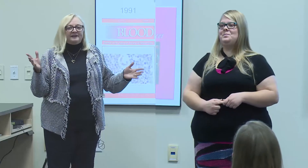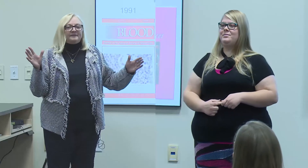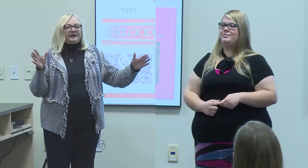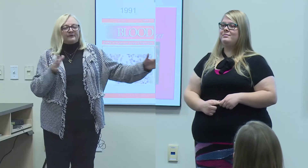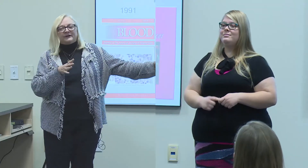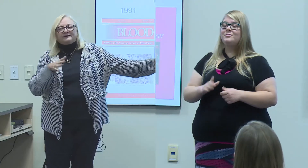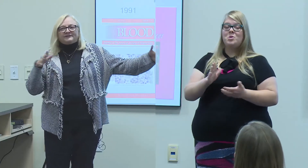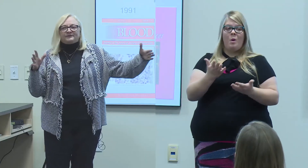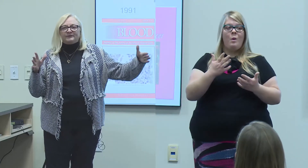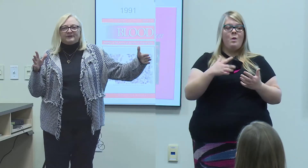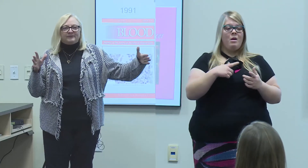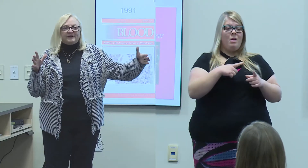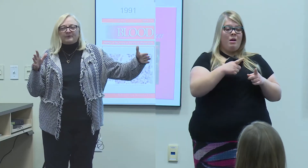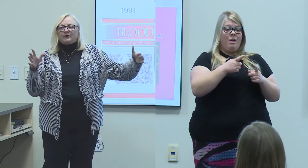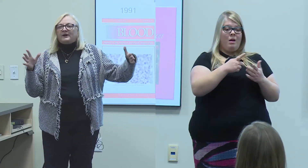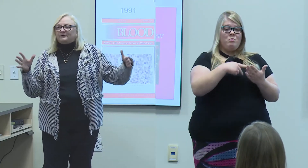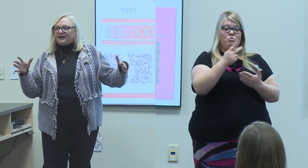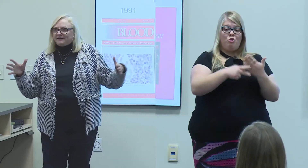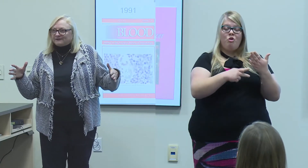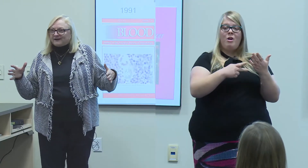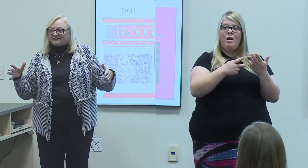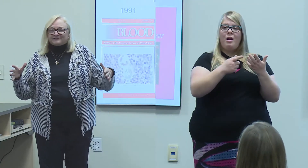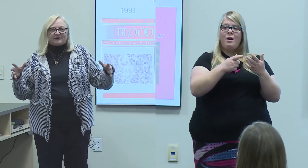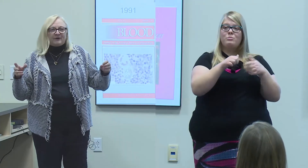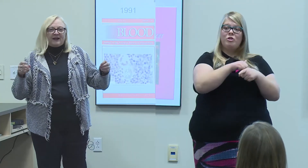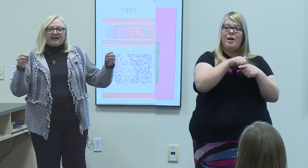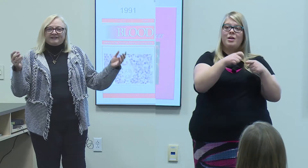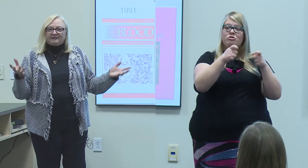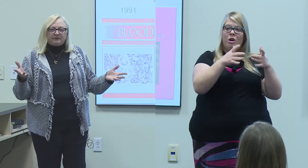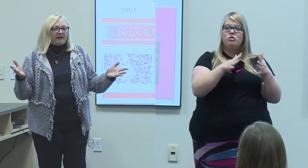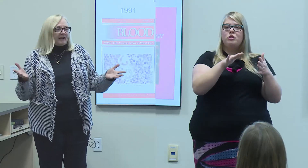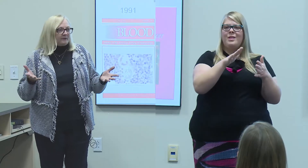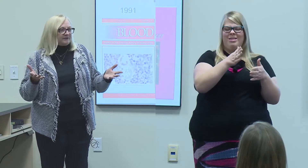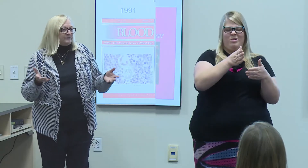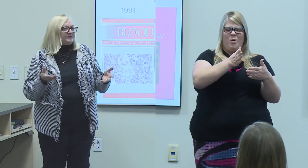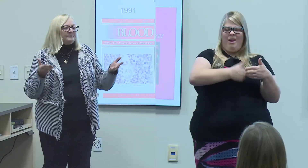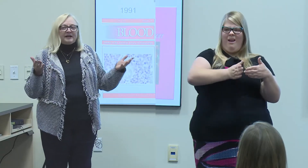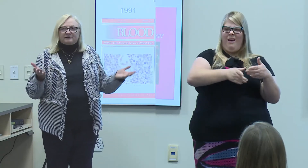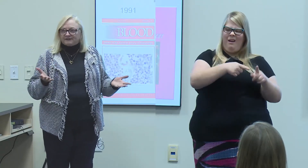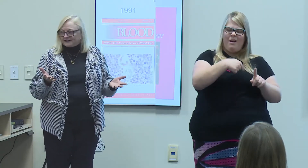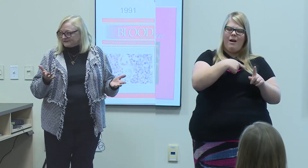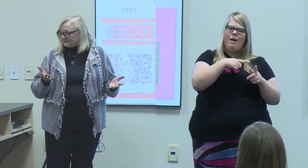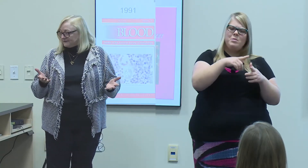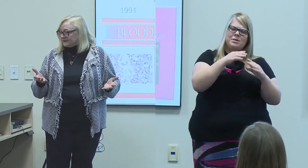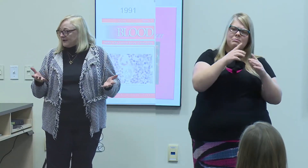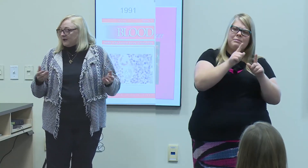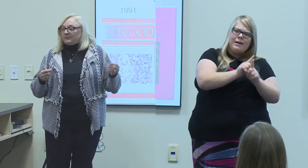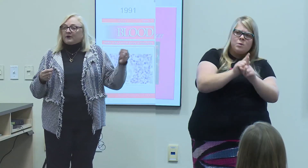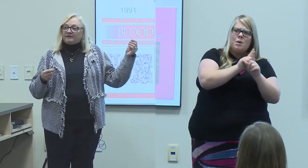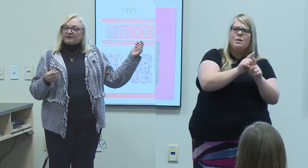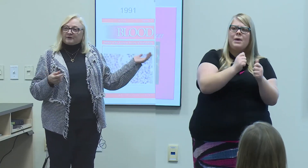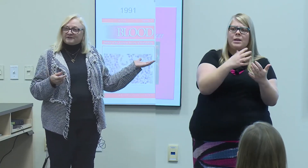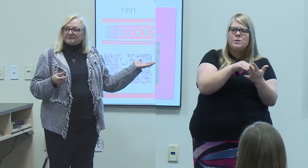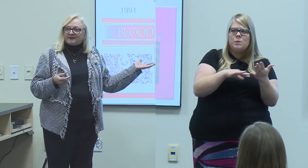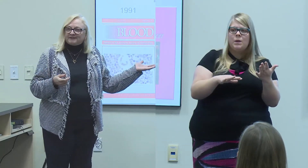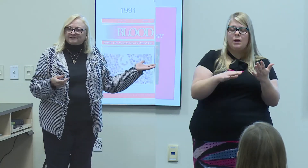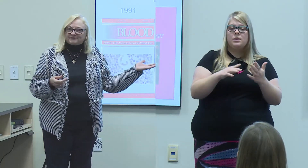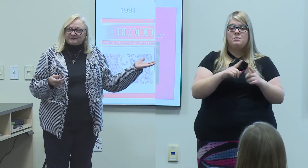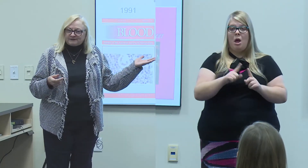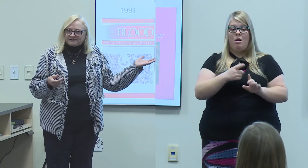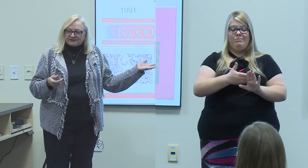The end of my career is being a program training director, so I deal a lot with students and mentor a lot of students. But over the course